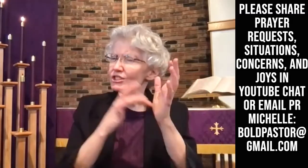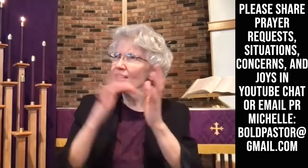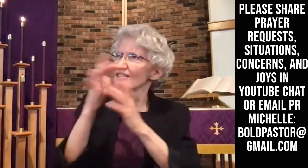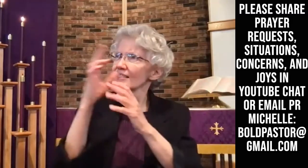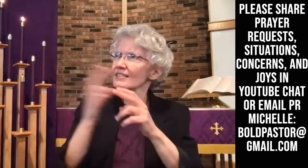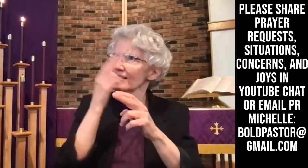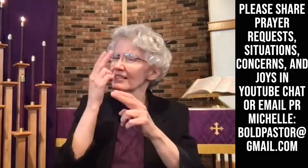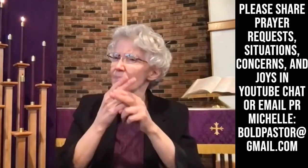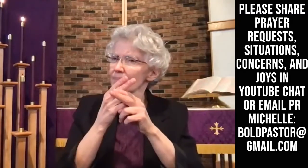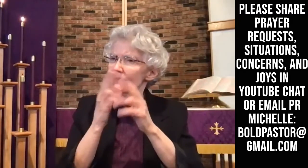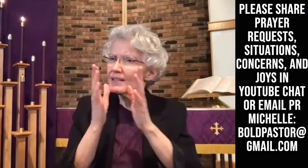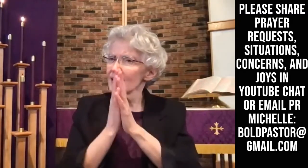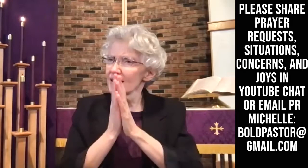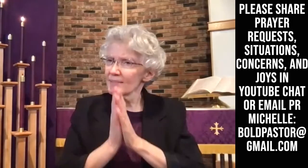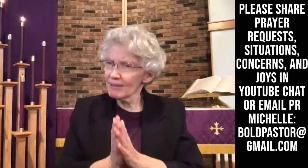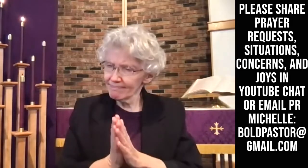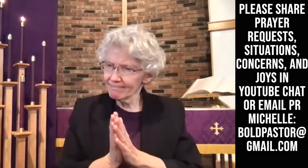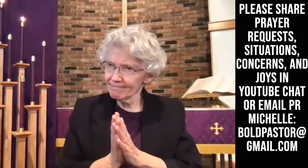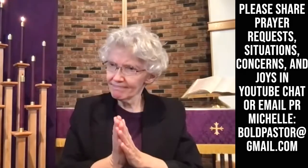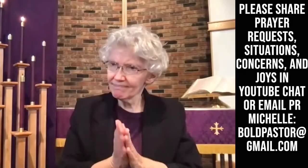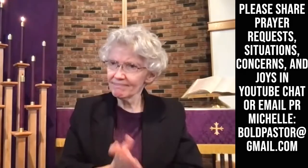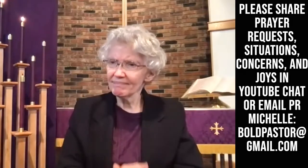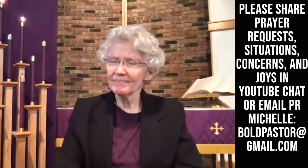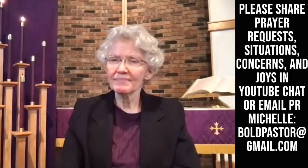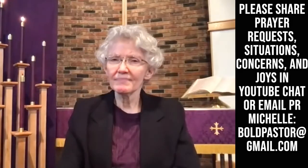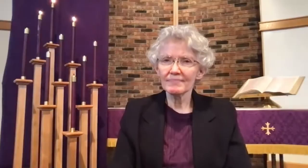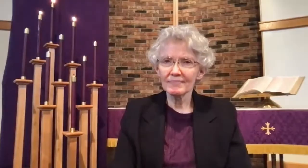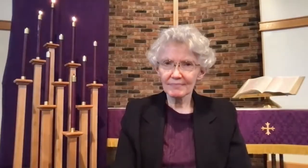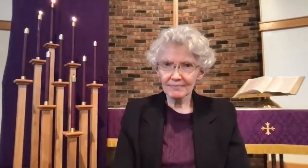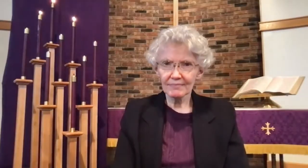We pray in Jesus' name. Amen.